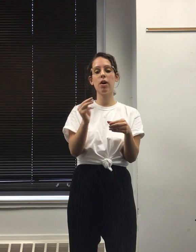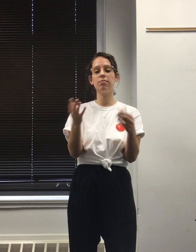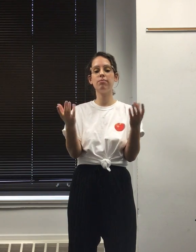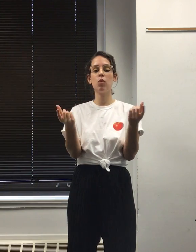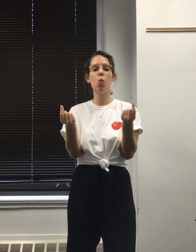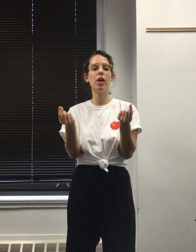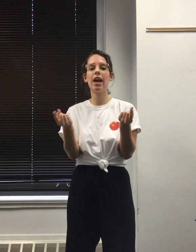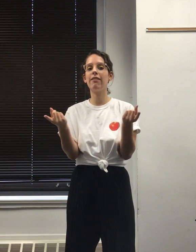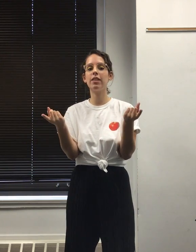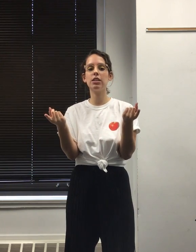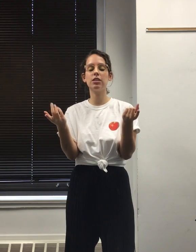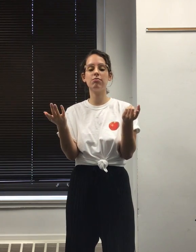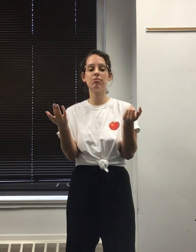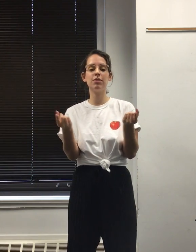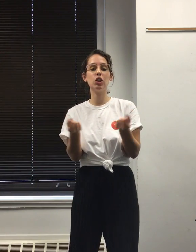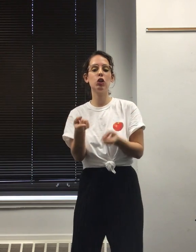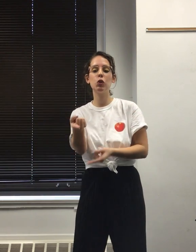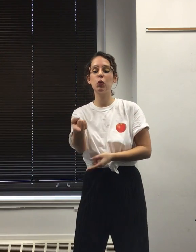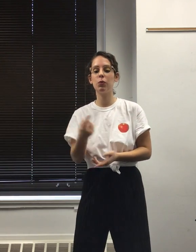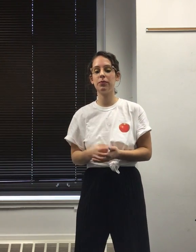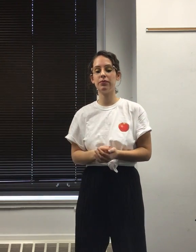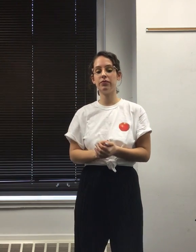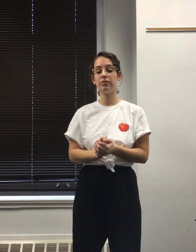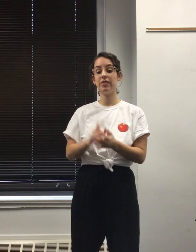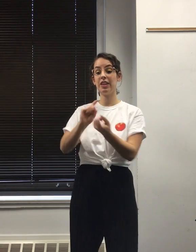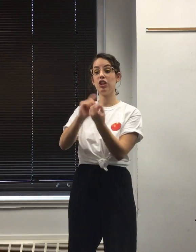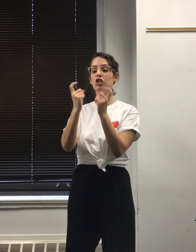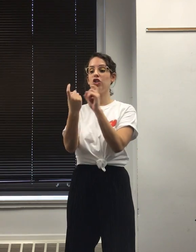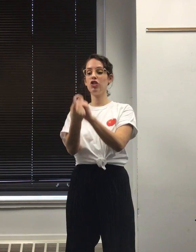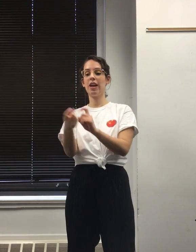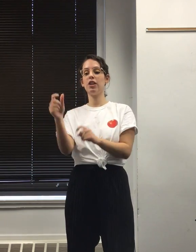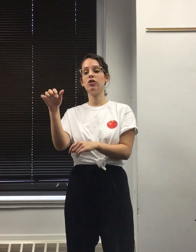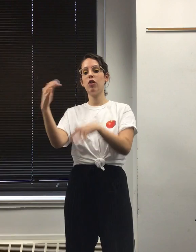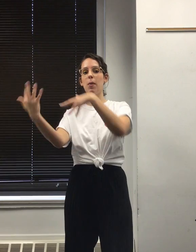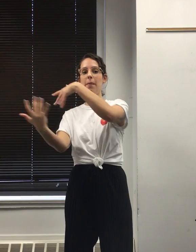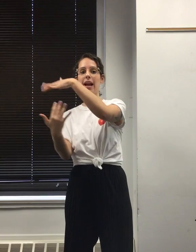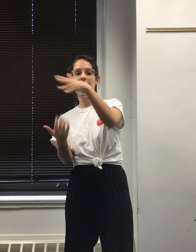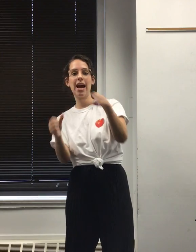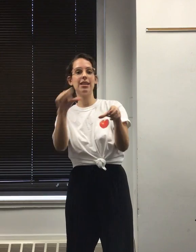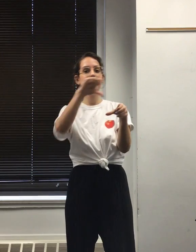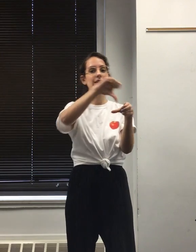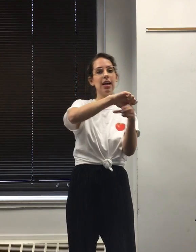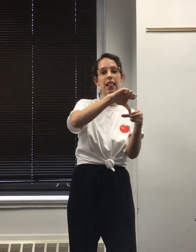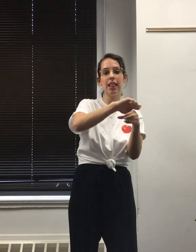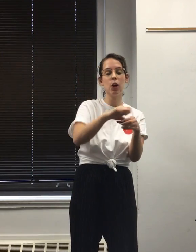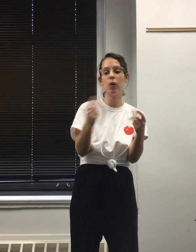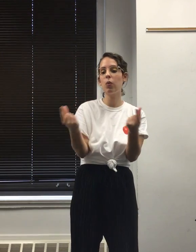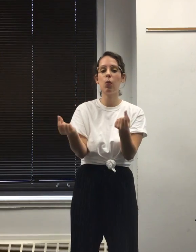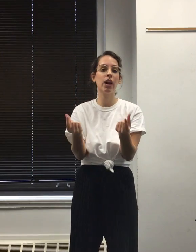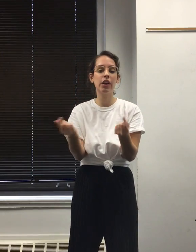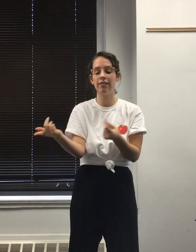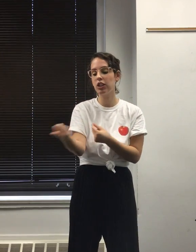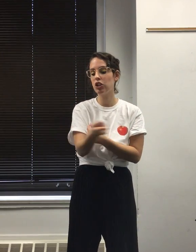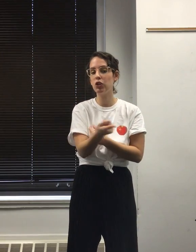To get it to go from a gas to a liquid. It's the same thing you have to do to make it go from a liquid to a solid.